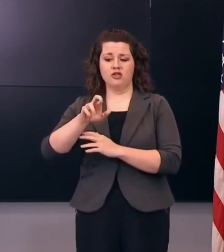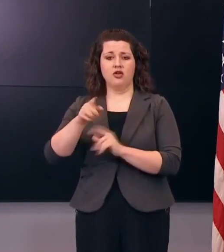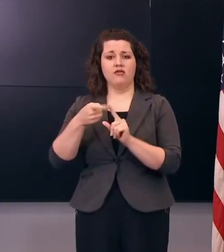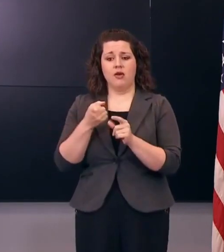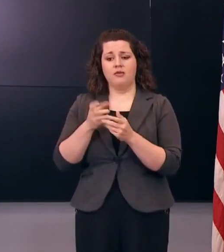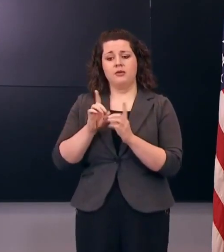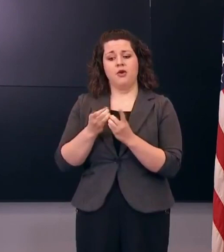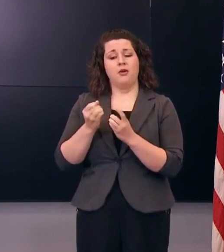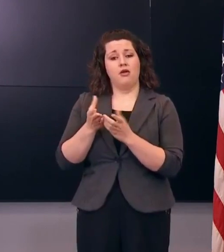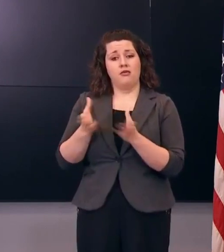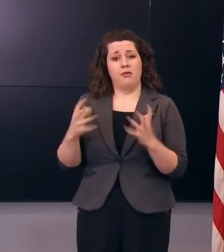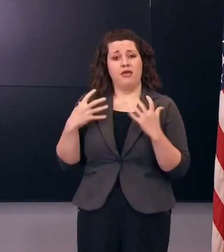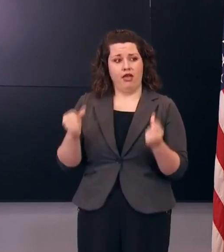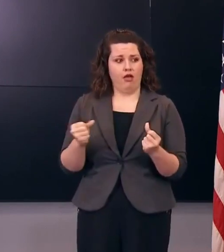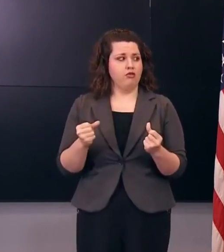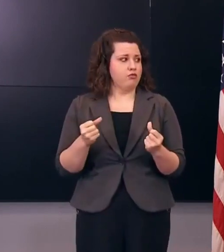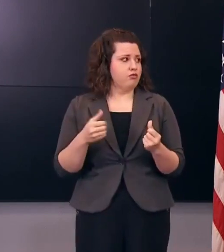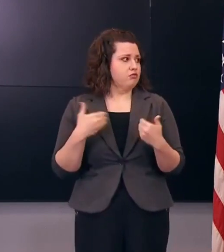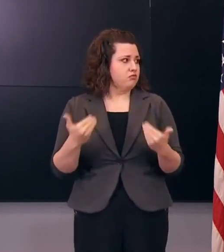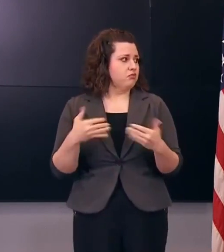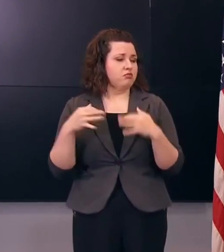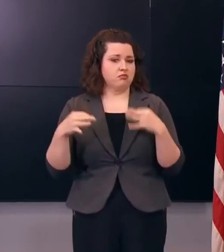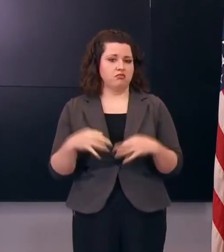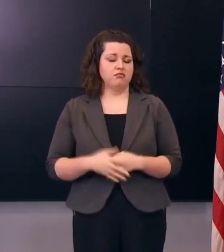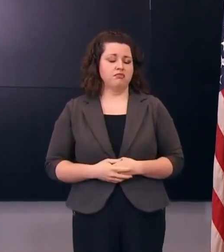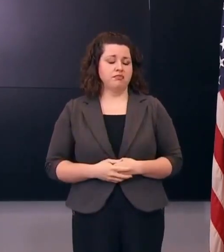Health to say a few words. Sarah?